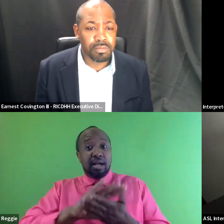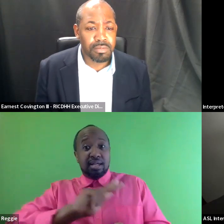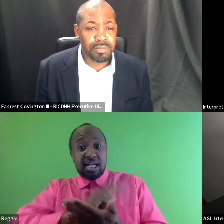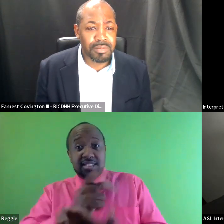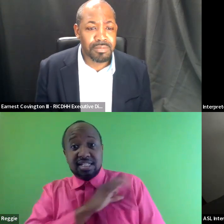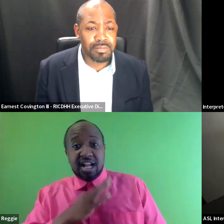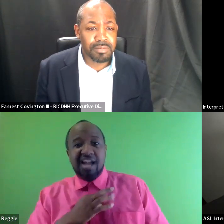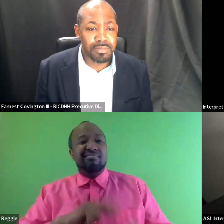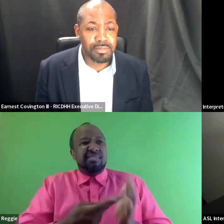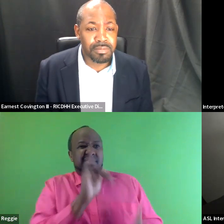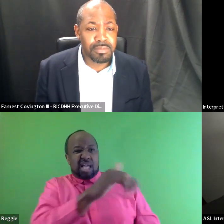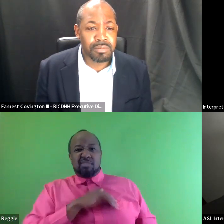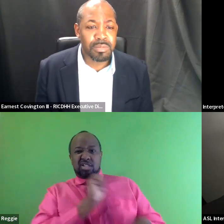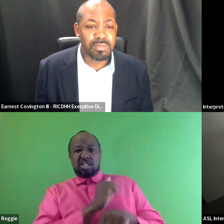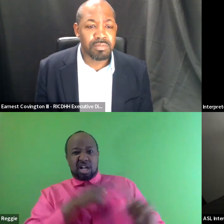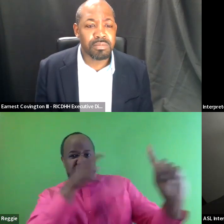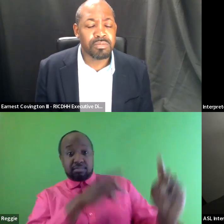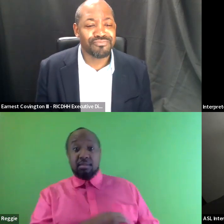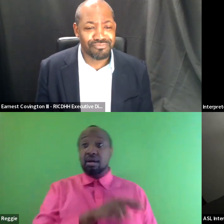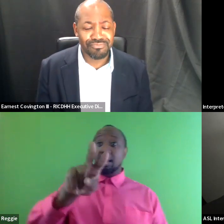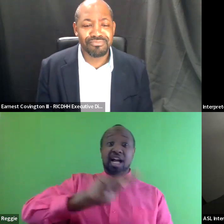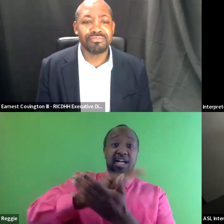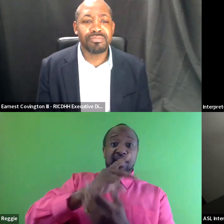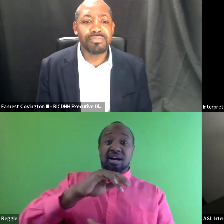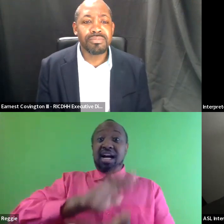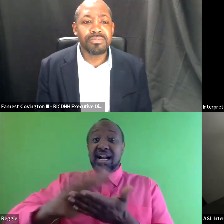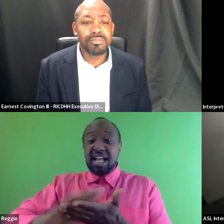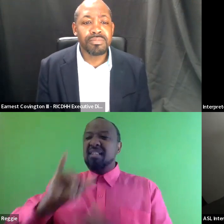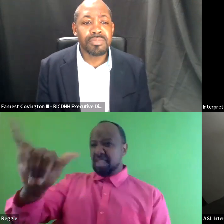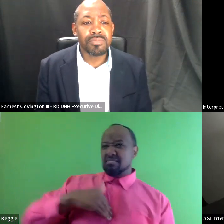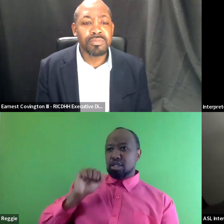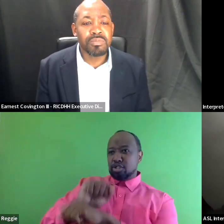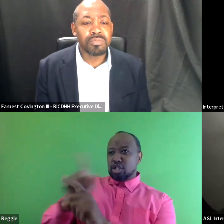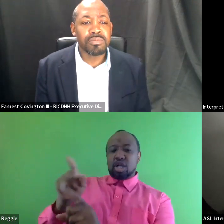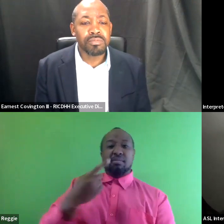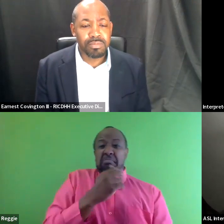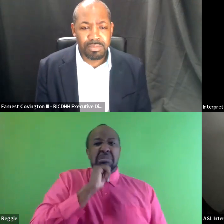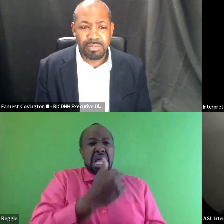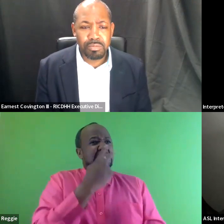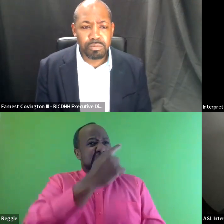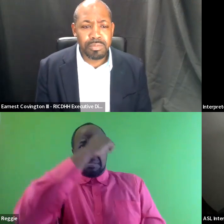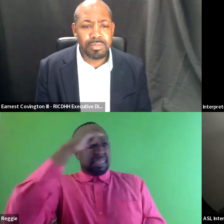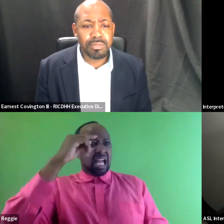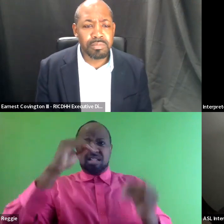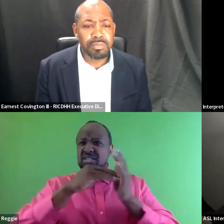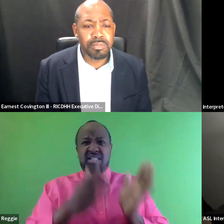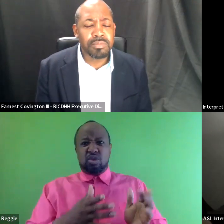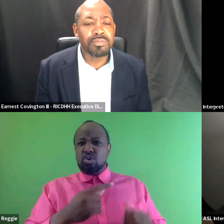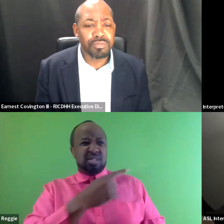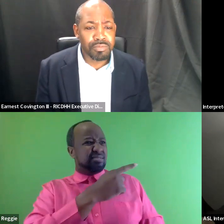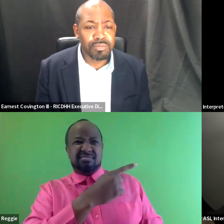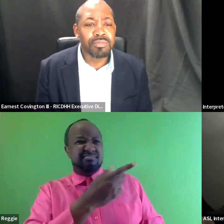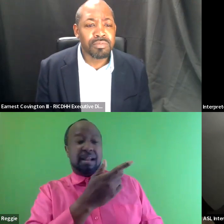teachers don't want students to think, you know, you want people to think you're the kitchen staff, for example, or the cleaning staff. I